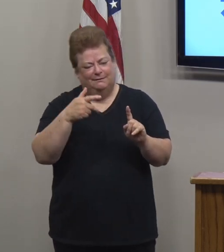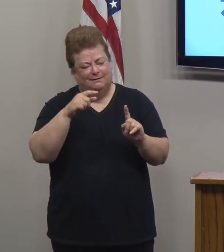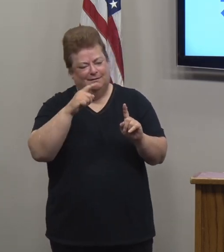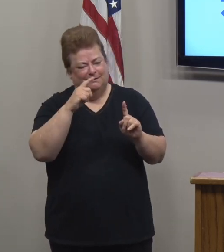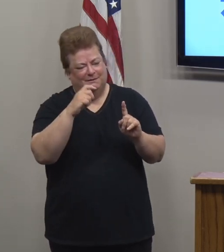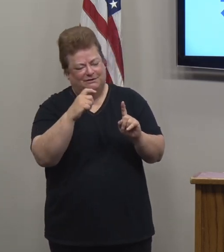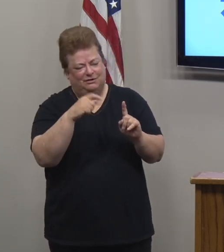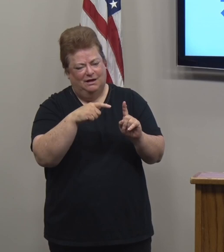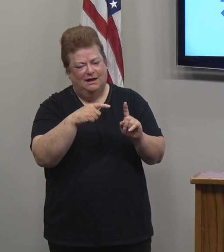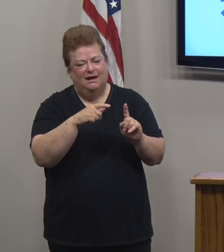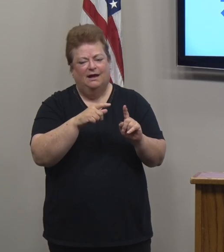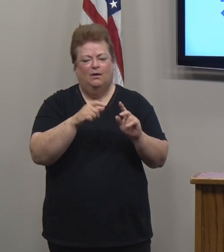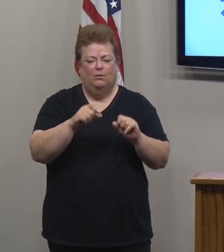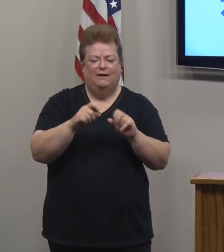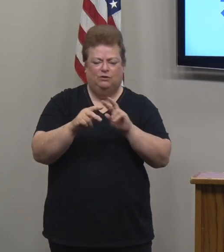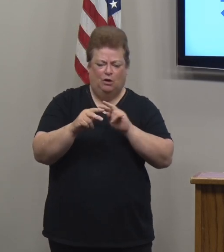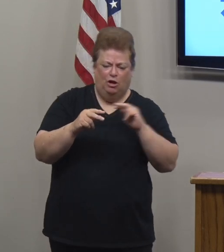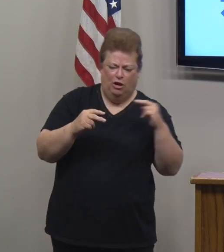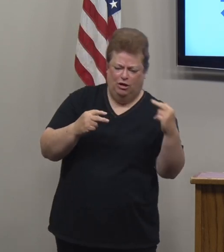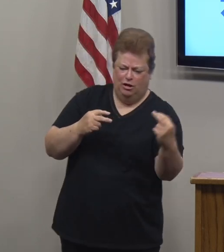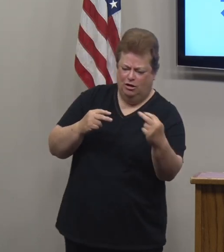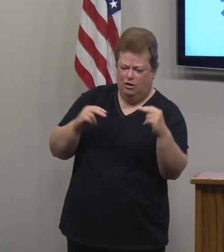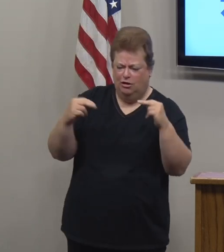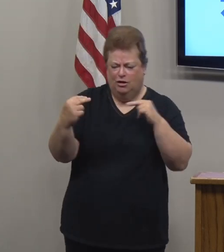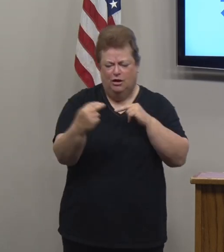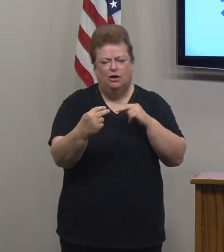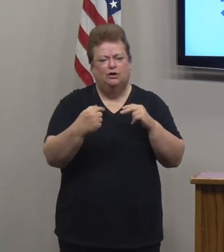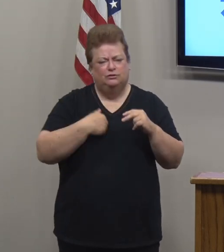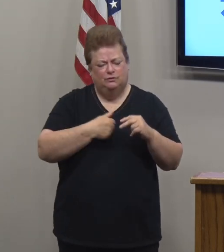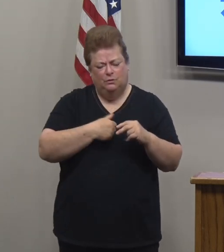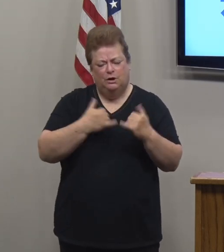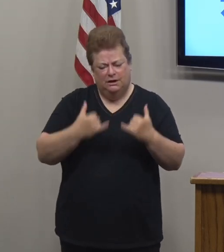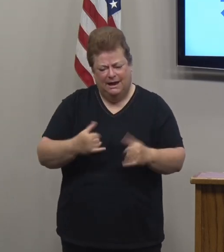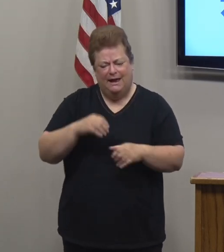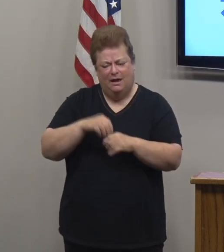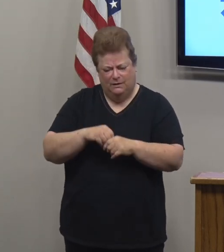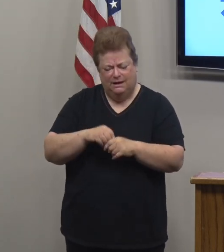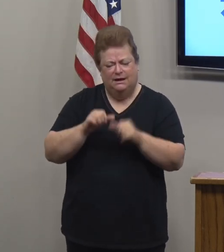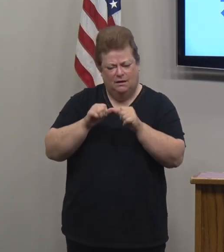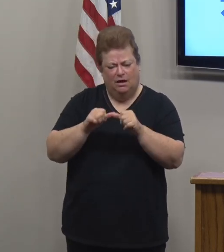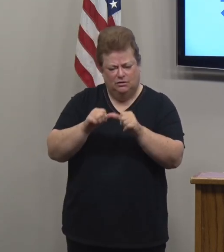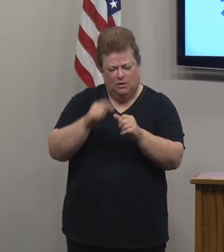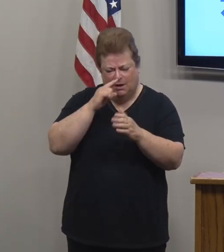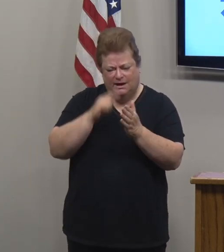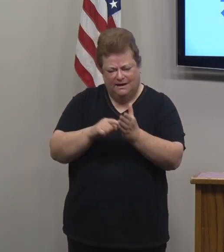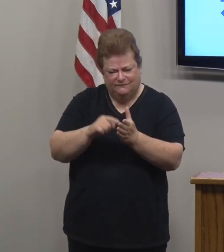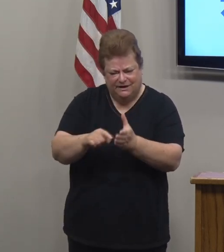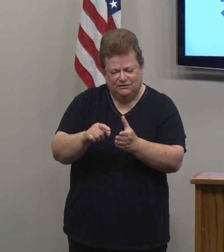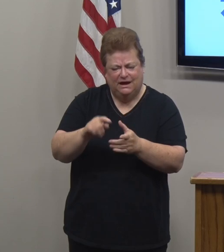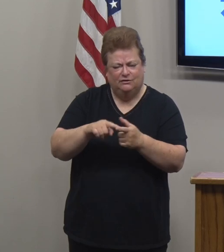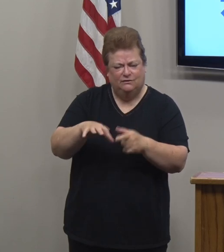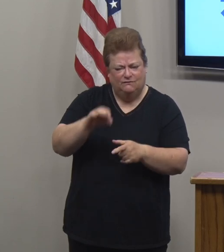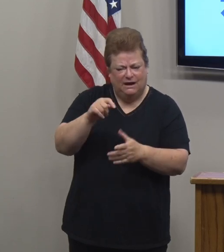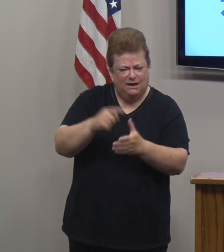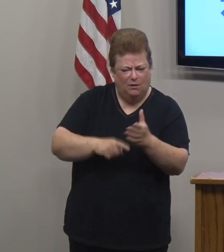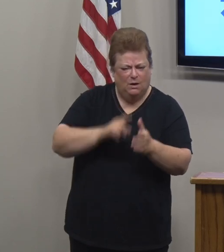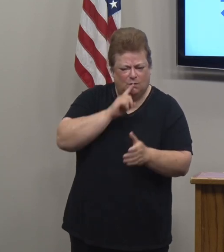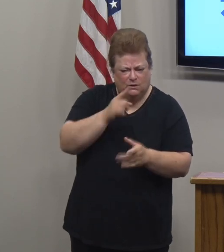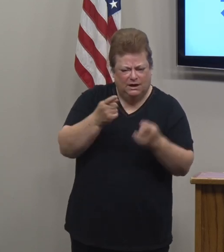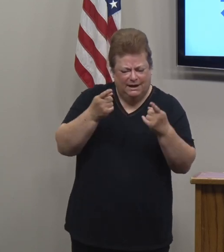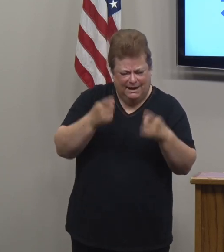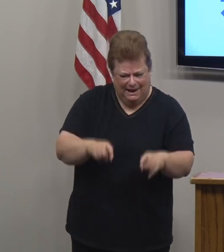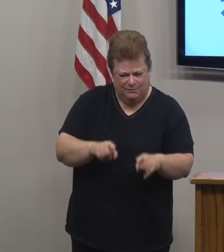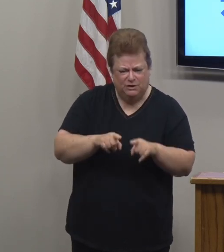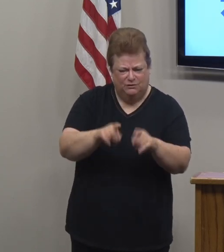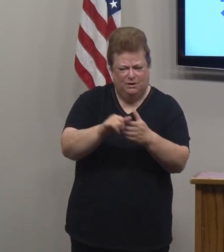we are in the process of an ongoing investigation of what really was happening at that time. And as the